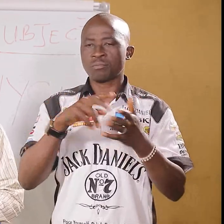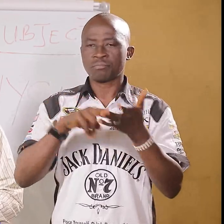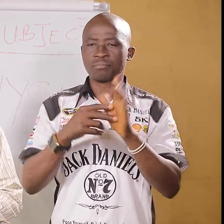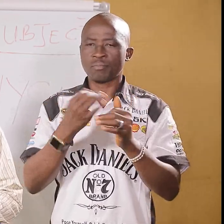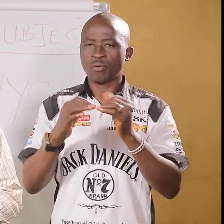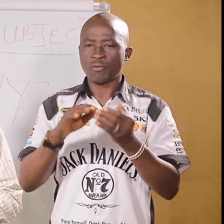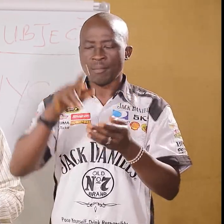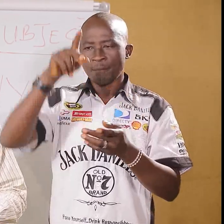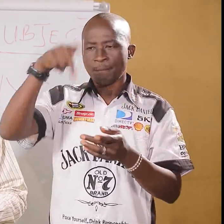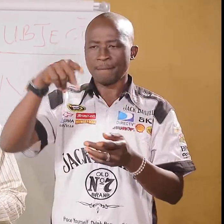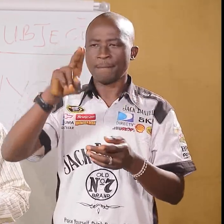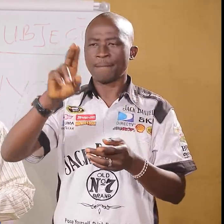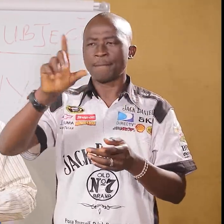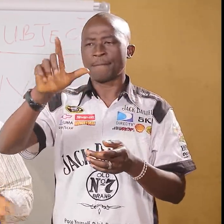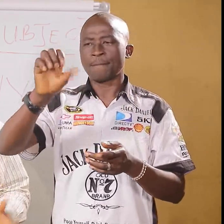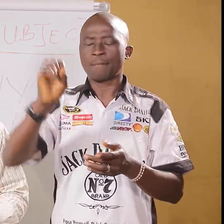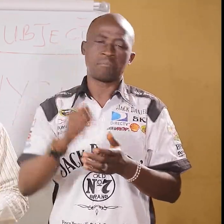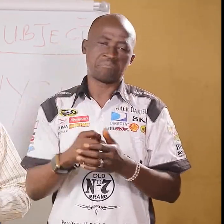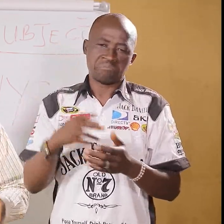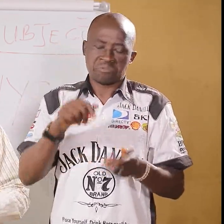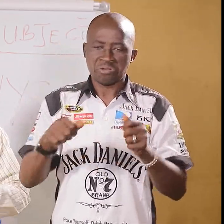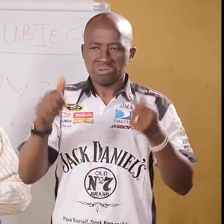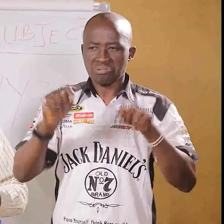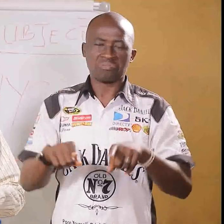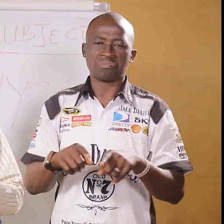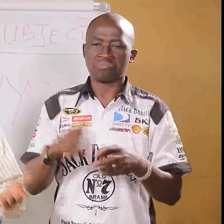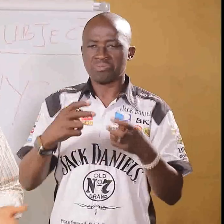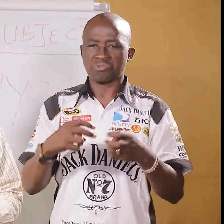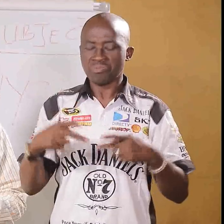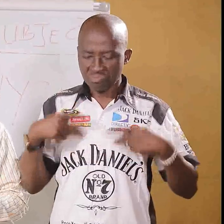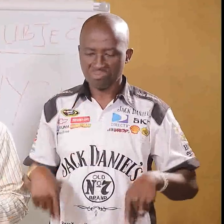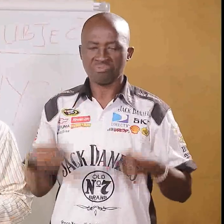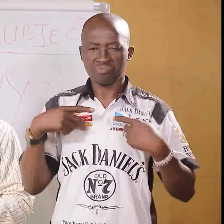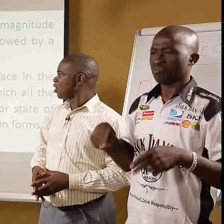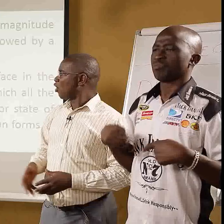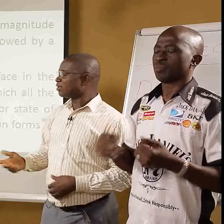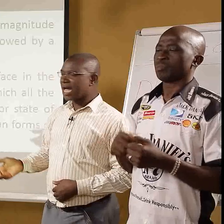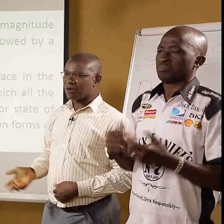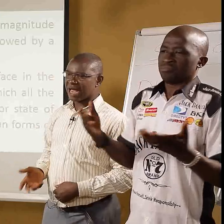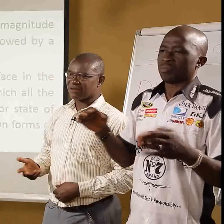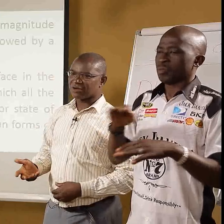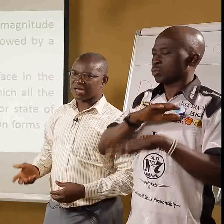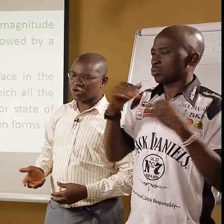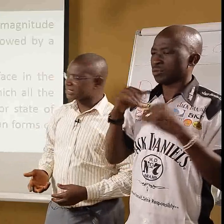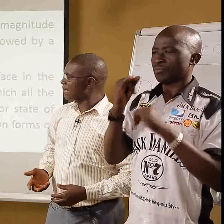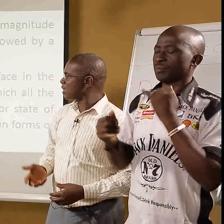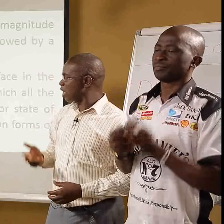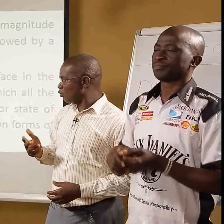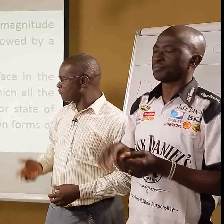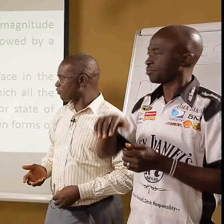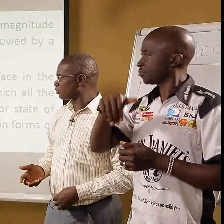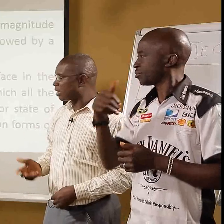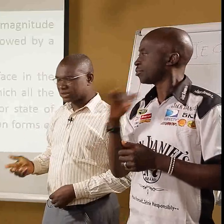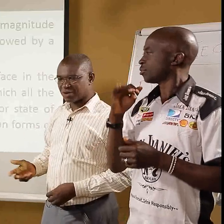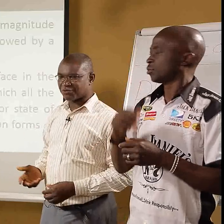a pulse. It can happen, we say, physical quantity that the list has no end. On the other hand, we have another concept,